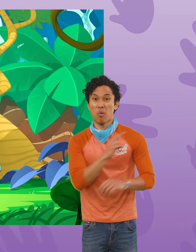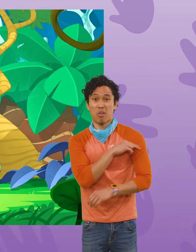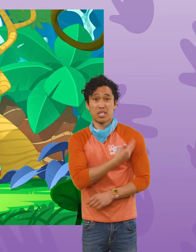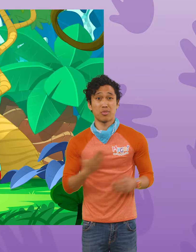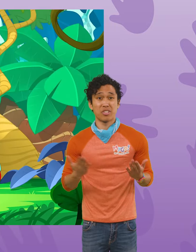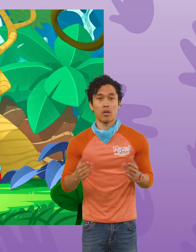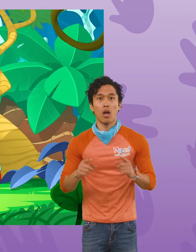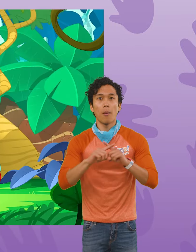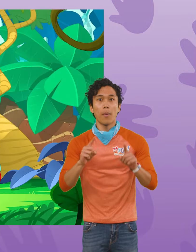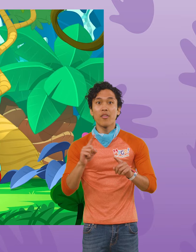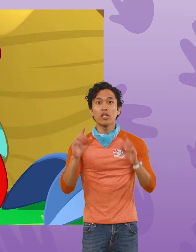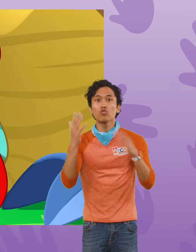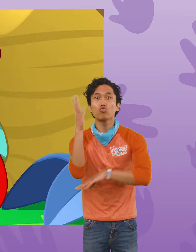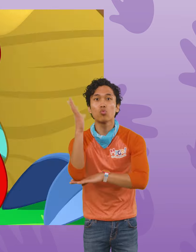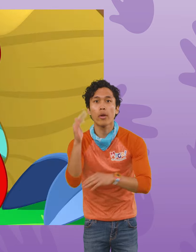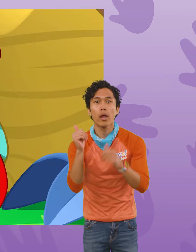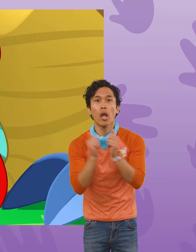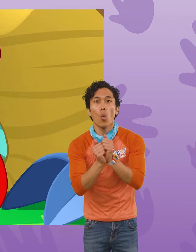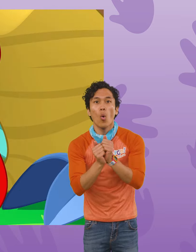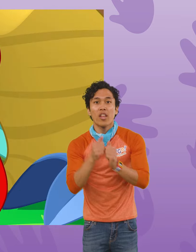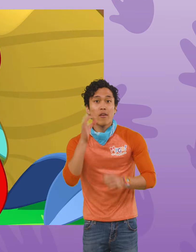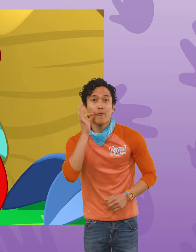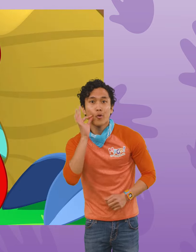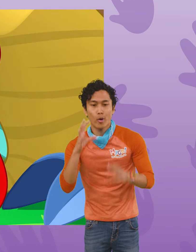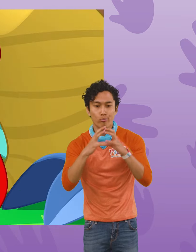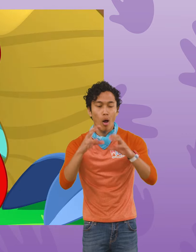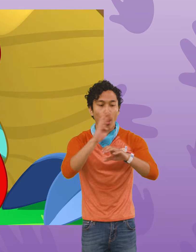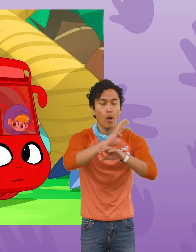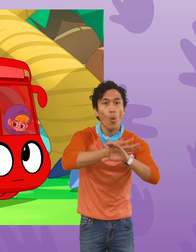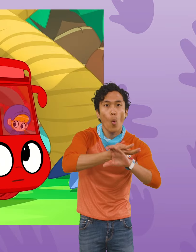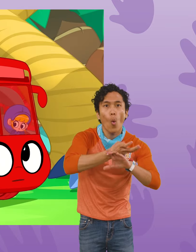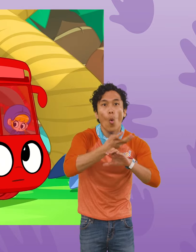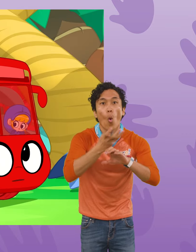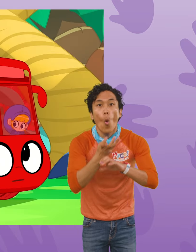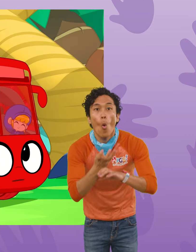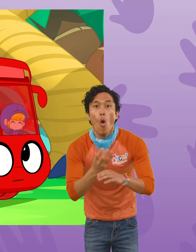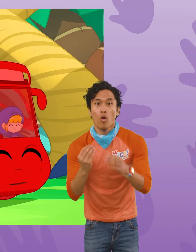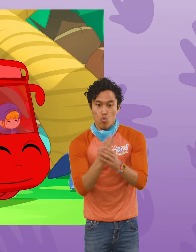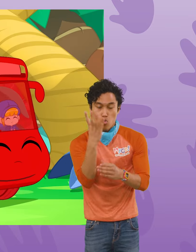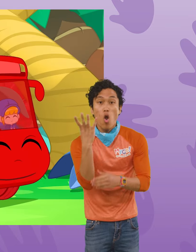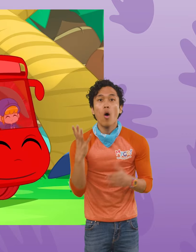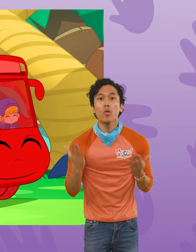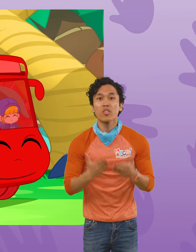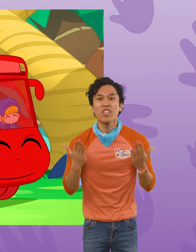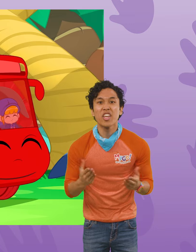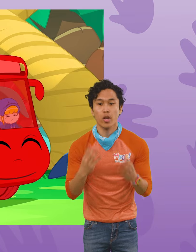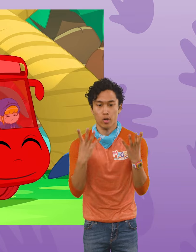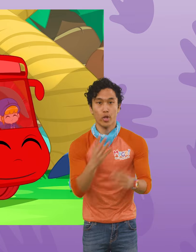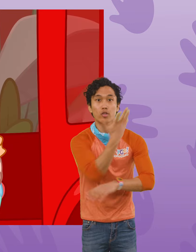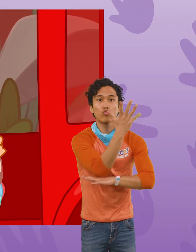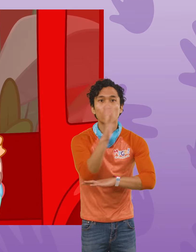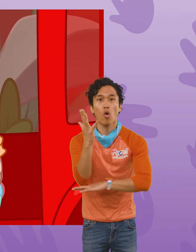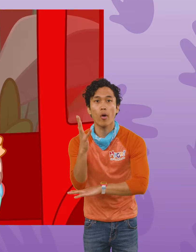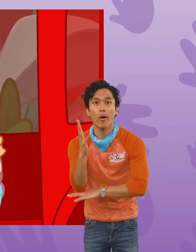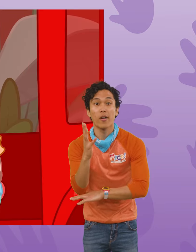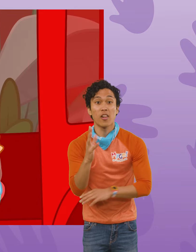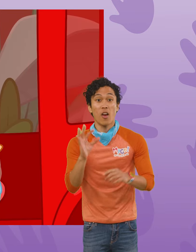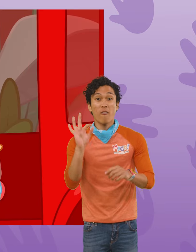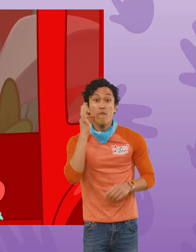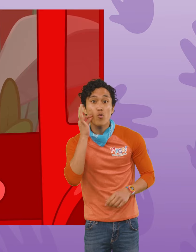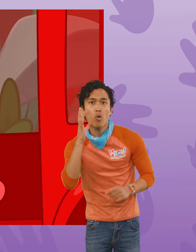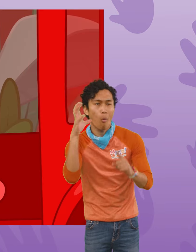There's no hospital here, but the tree that carries the fuzzy fruit is growing in the jungle, and fuzzy fruit is known